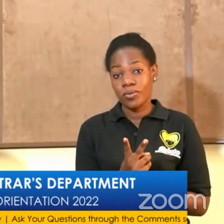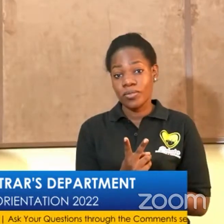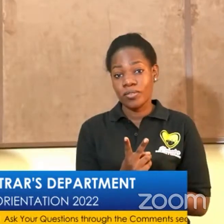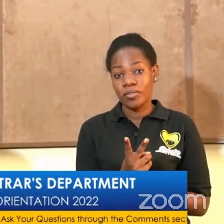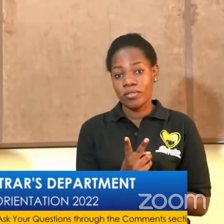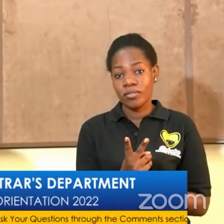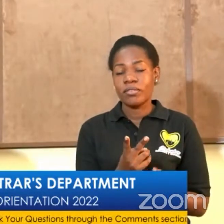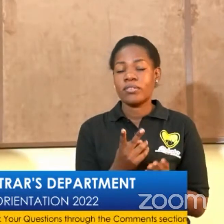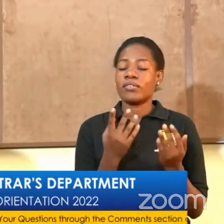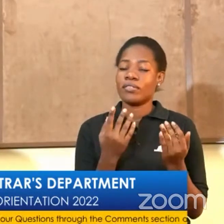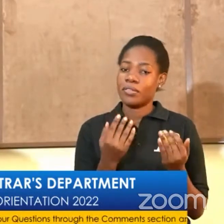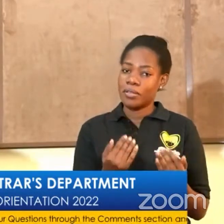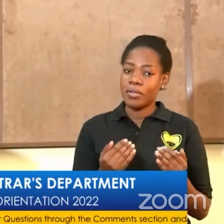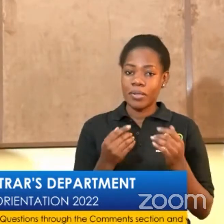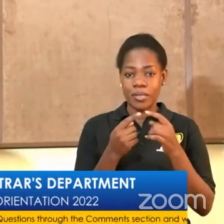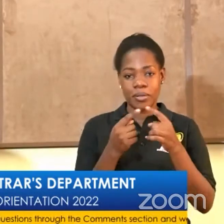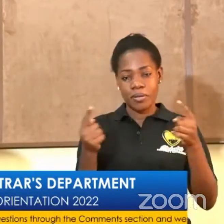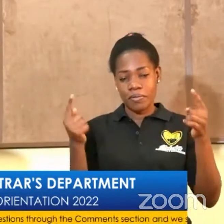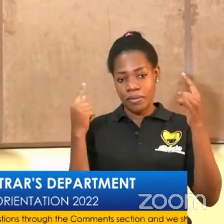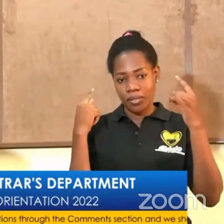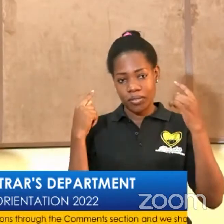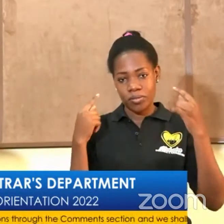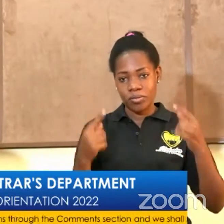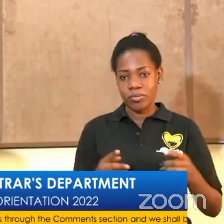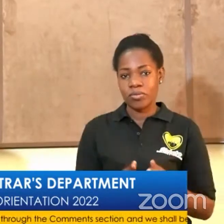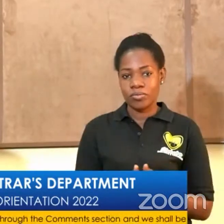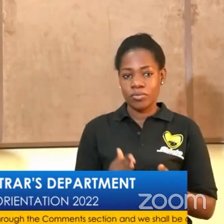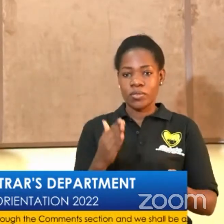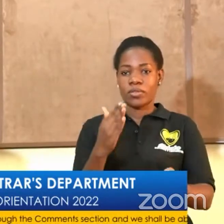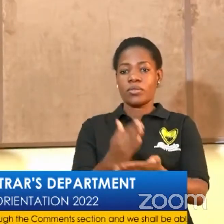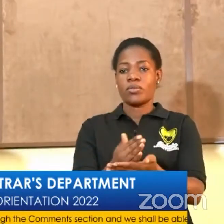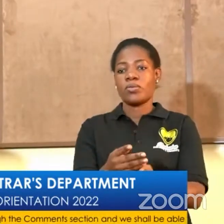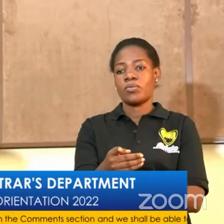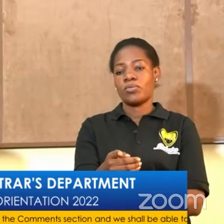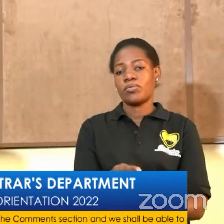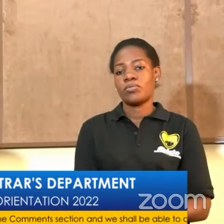then the university will discontinue you.